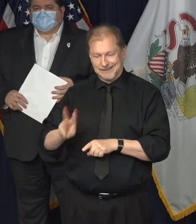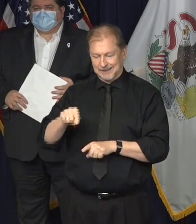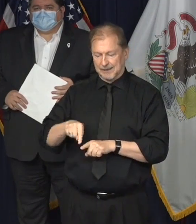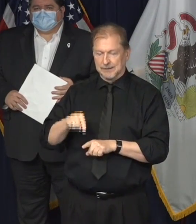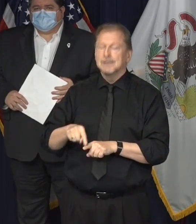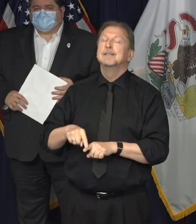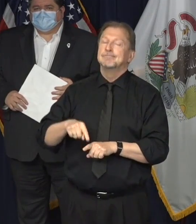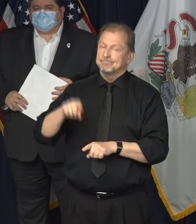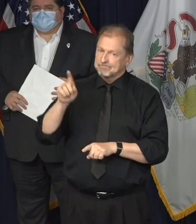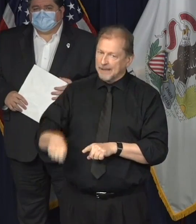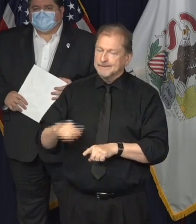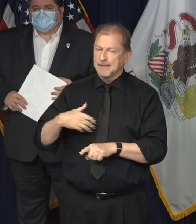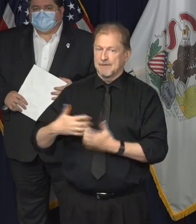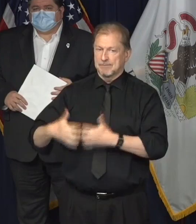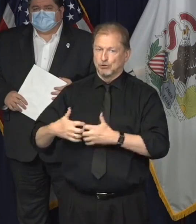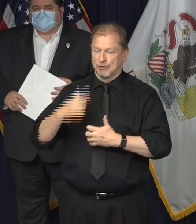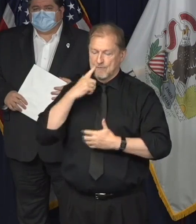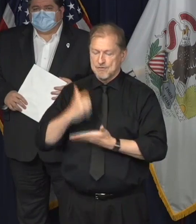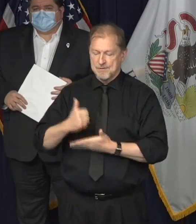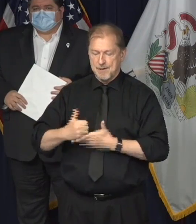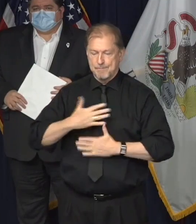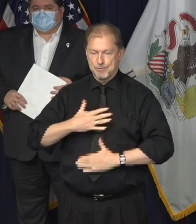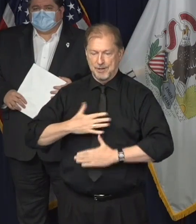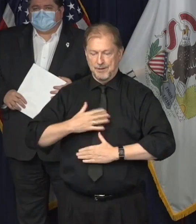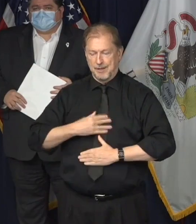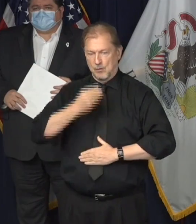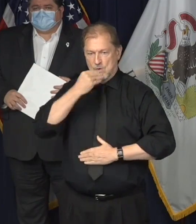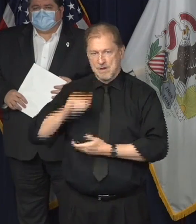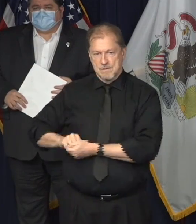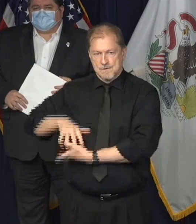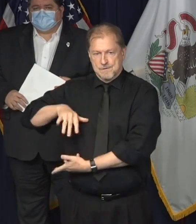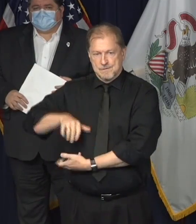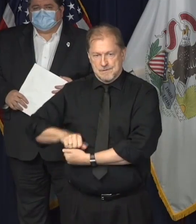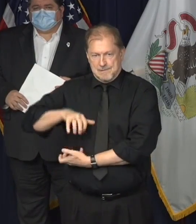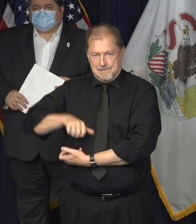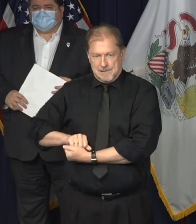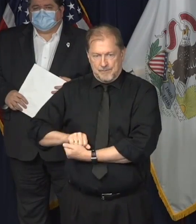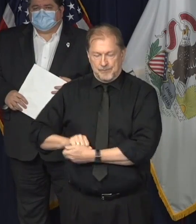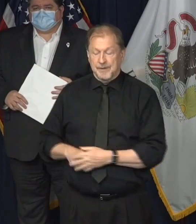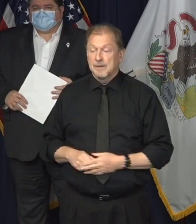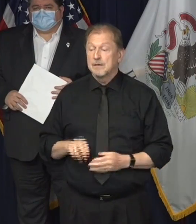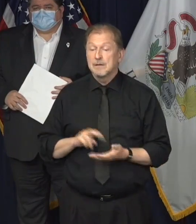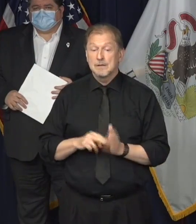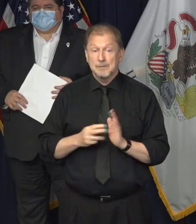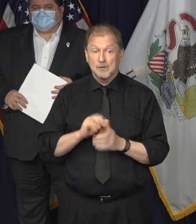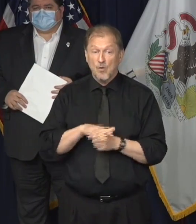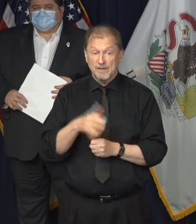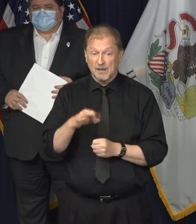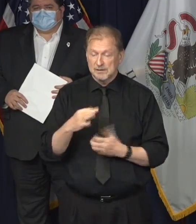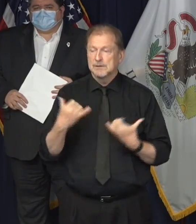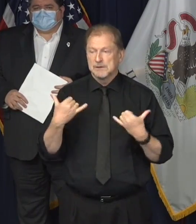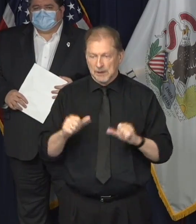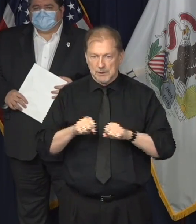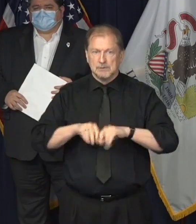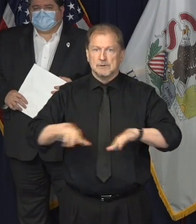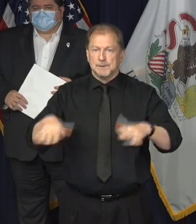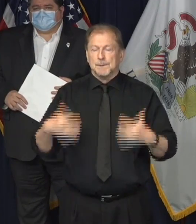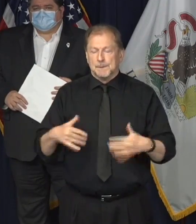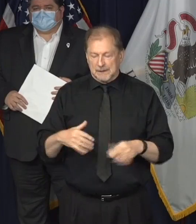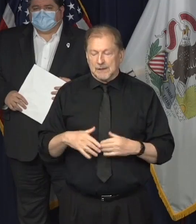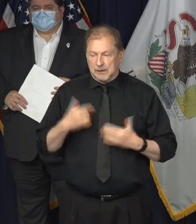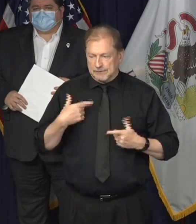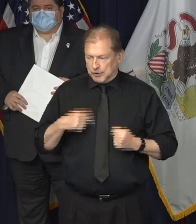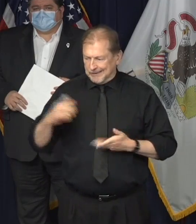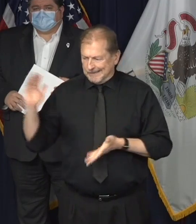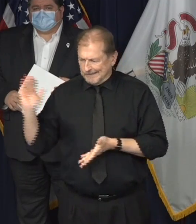on ventilators. We are still fighting this invisible enemy, and we must continue to take measures to reduce its